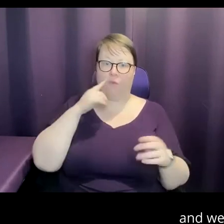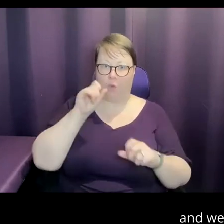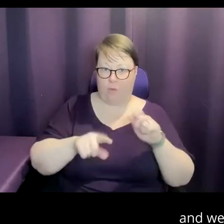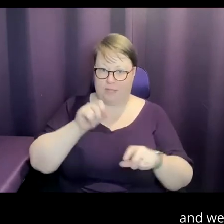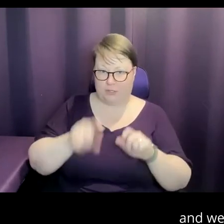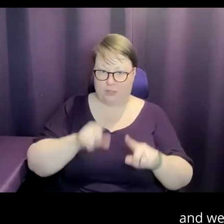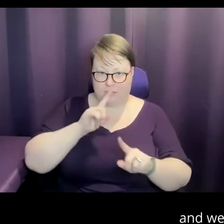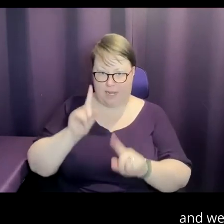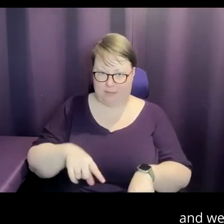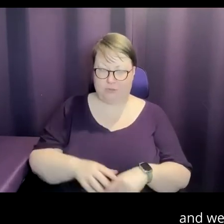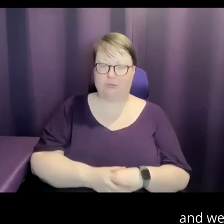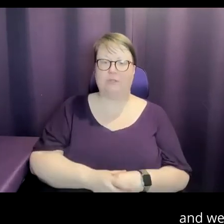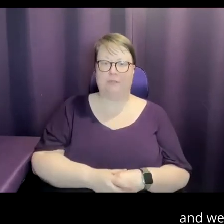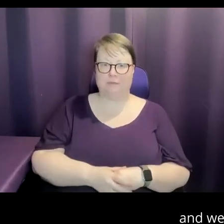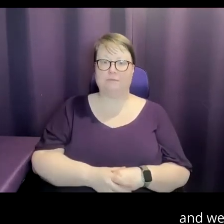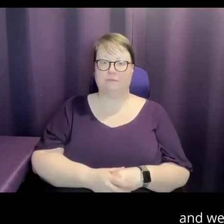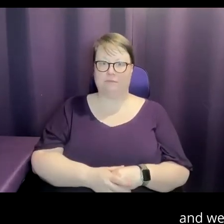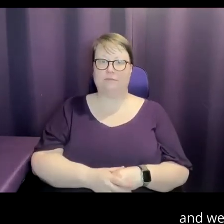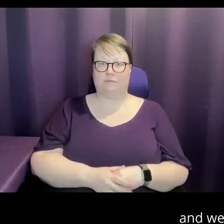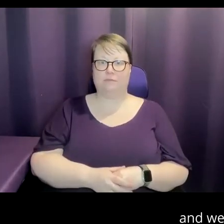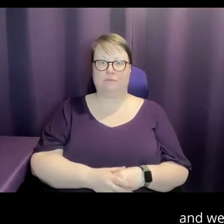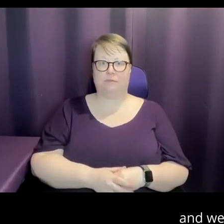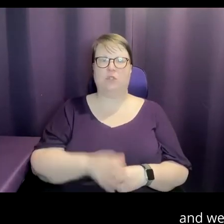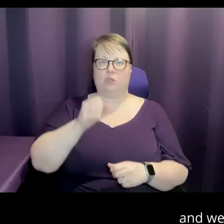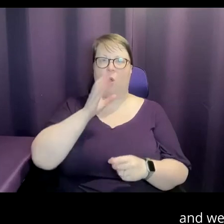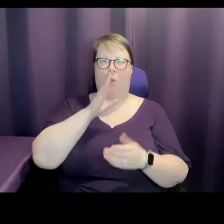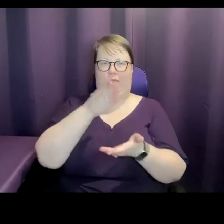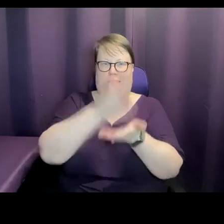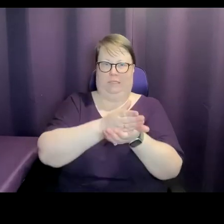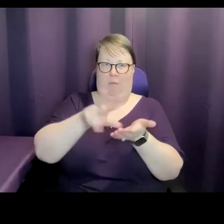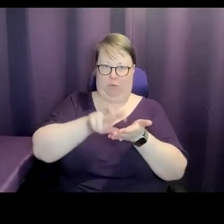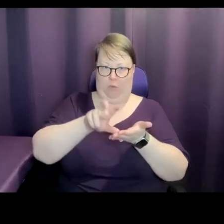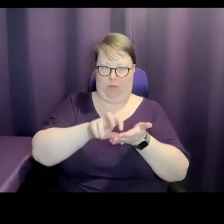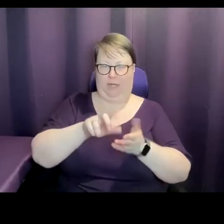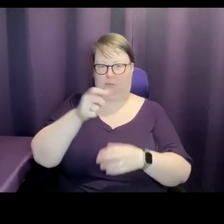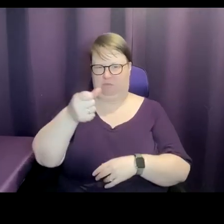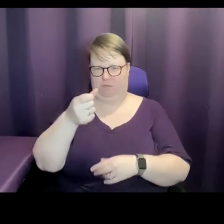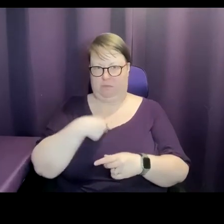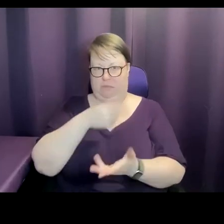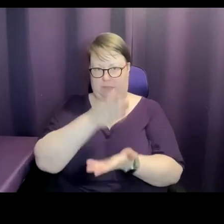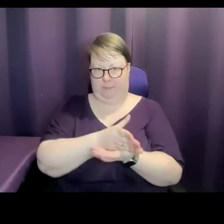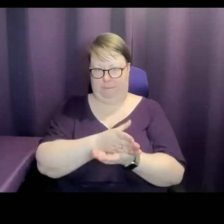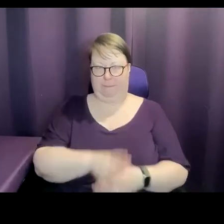and we are going to go ahead and stop the recording. So let me do that really quickly.